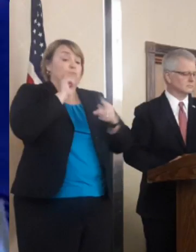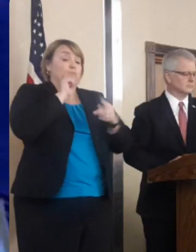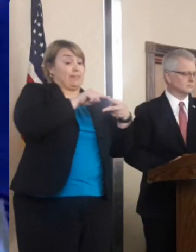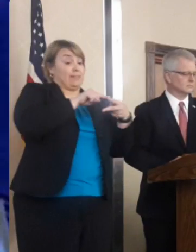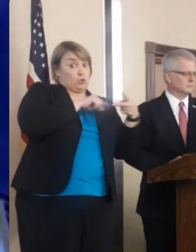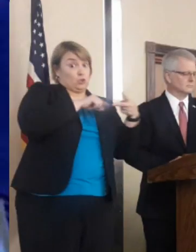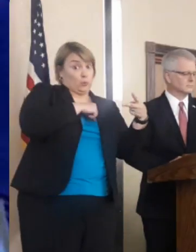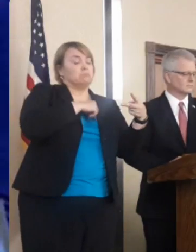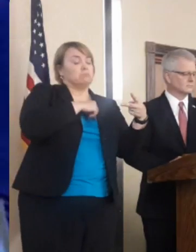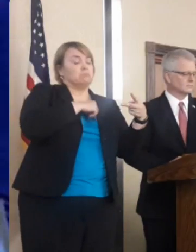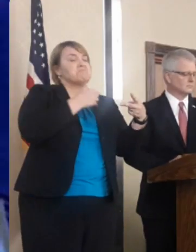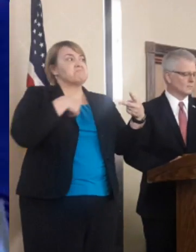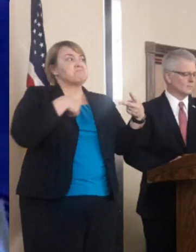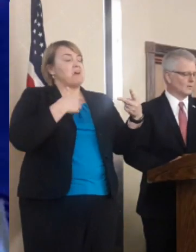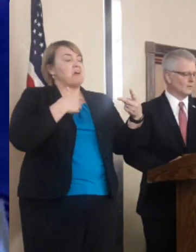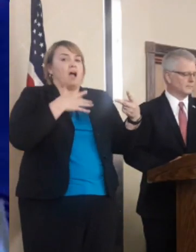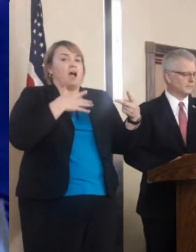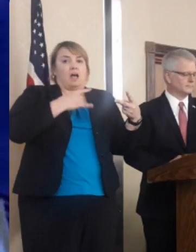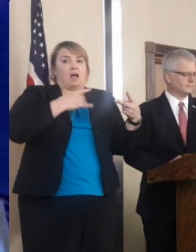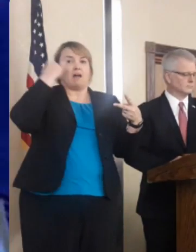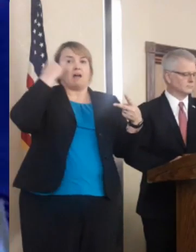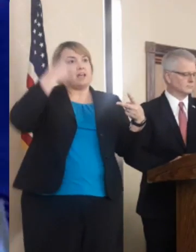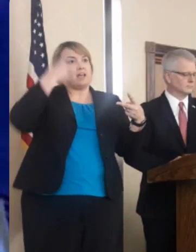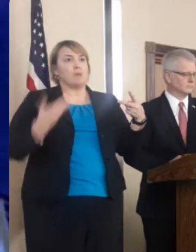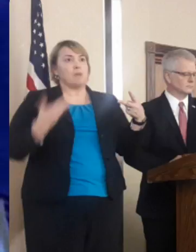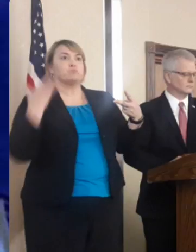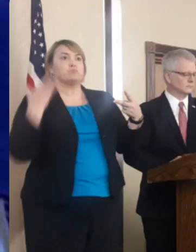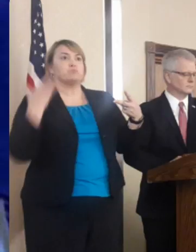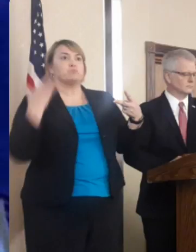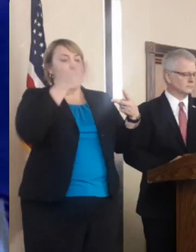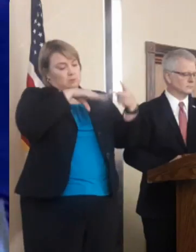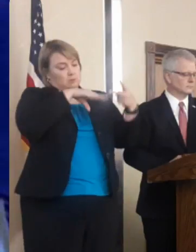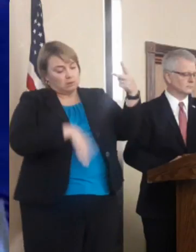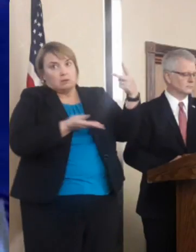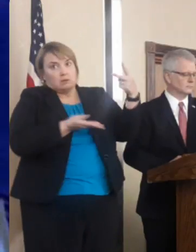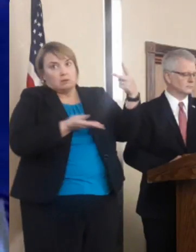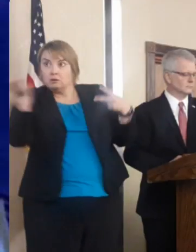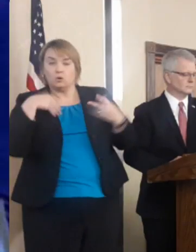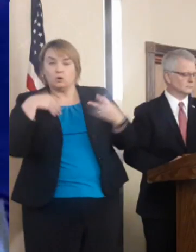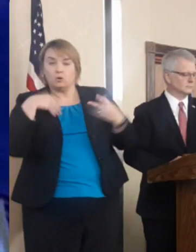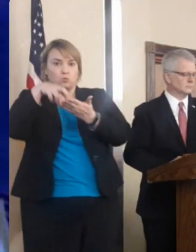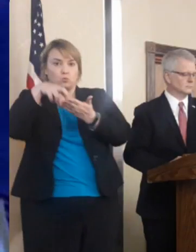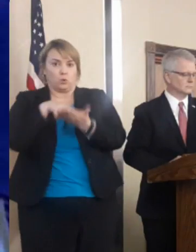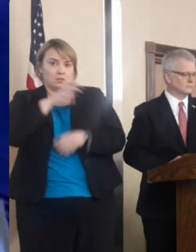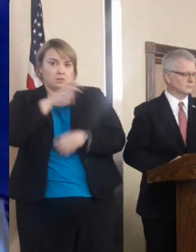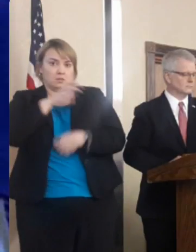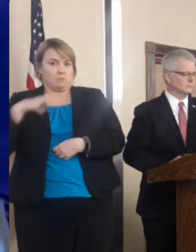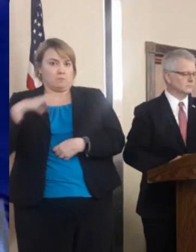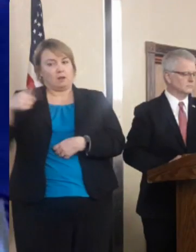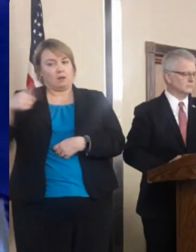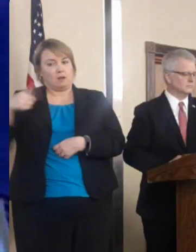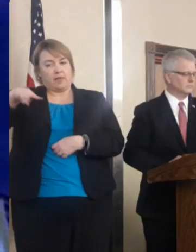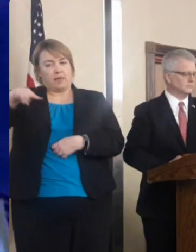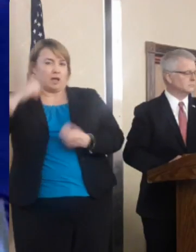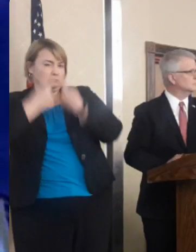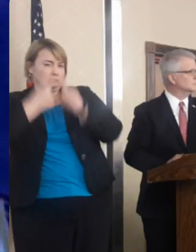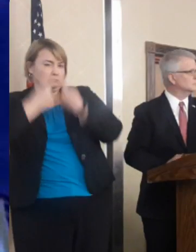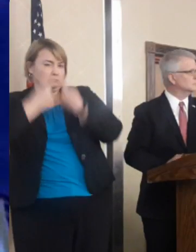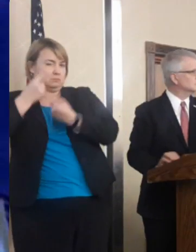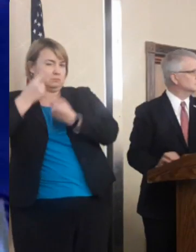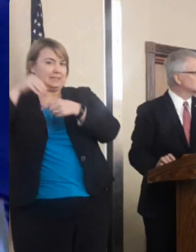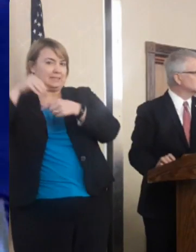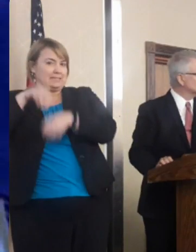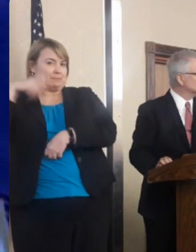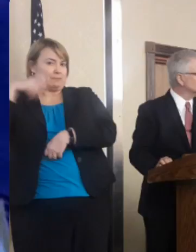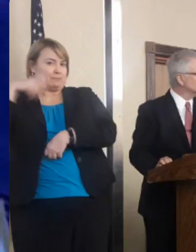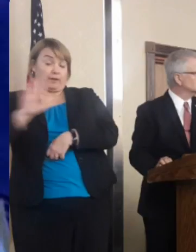get sent to the Rules Committee for consideration at the September meeting. There's two that I believe